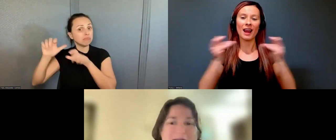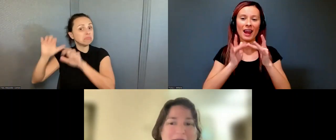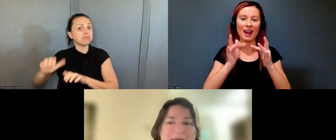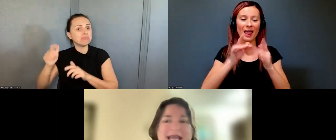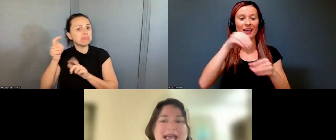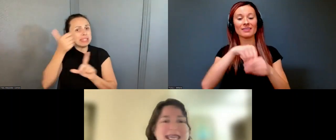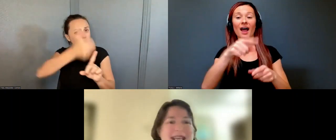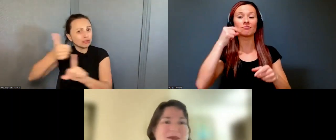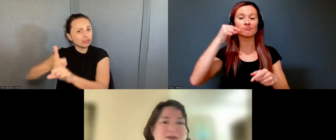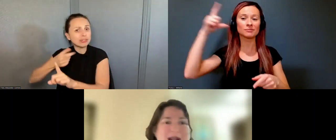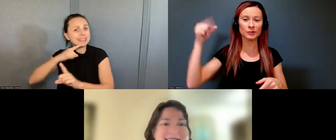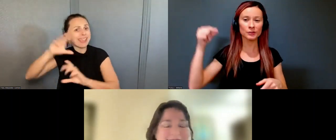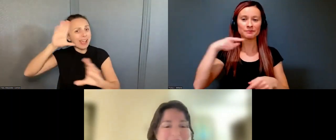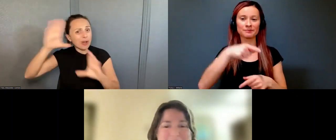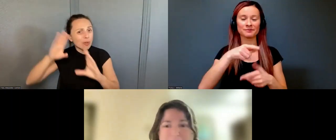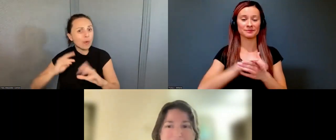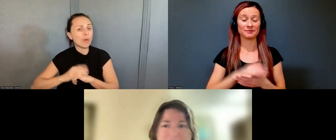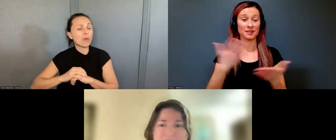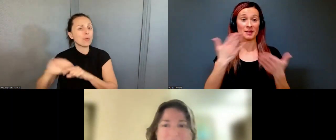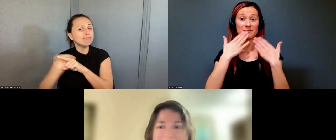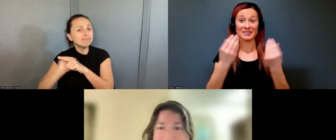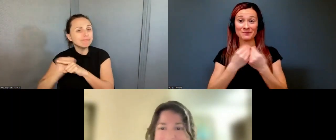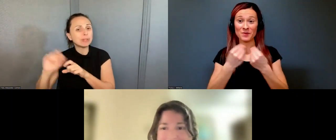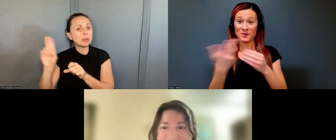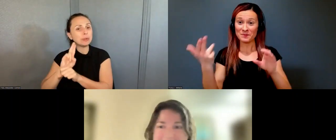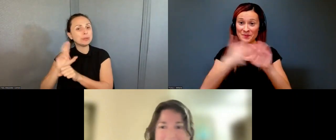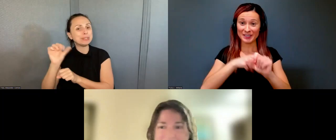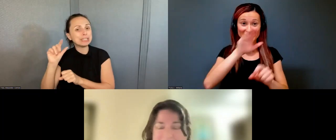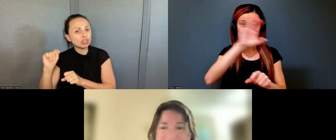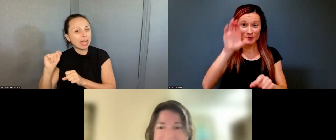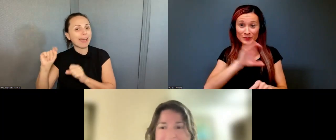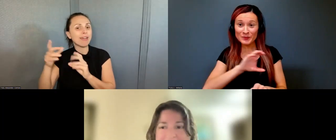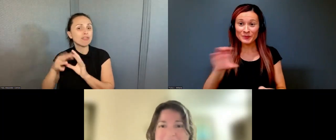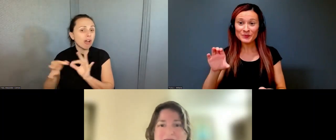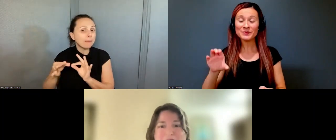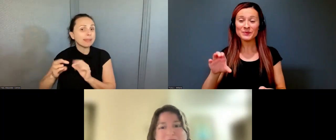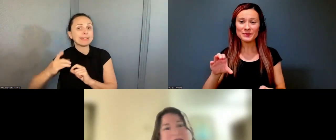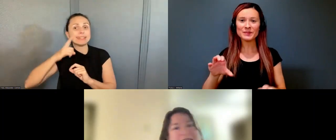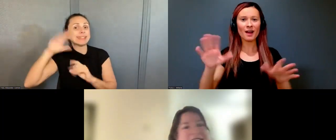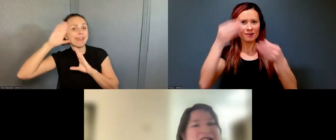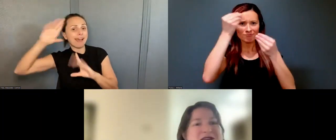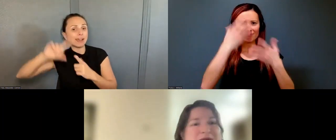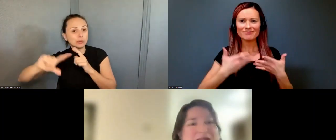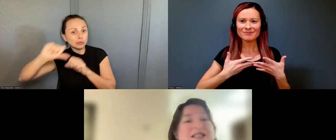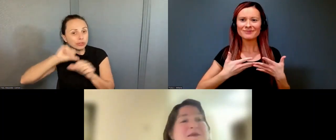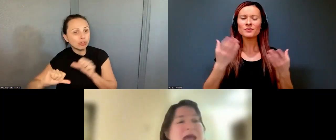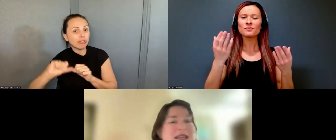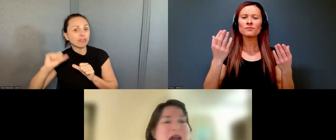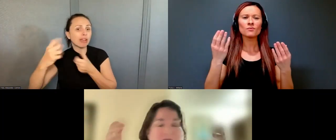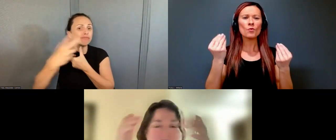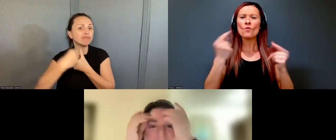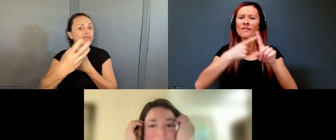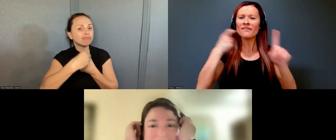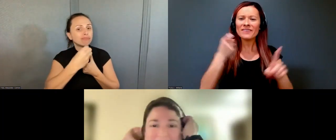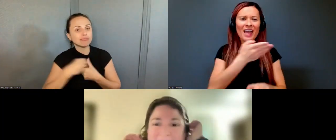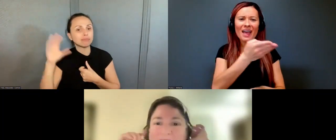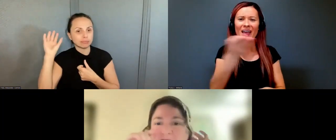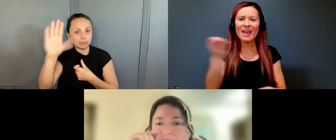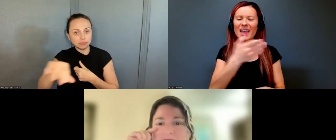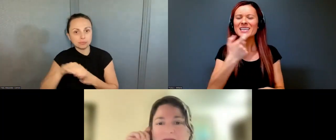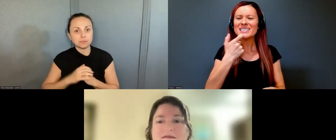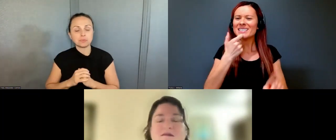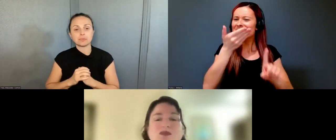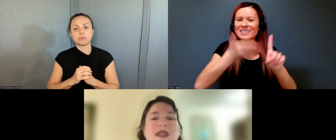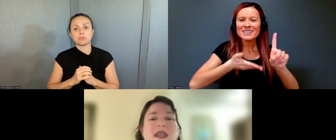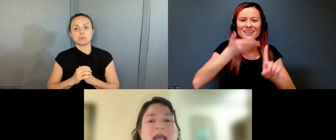you're from, get in the practice of commenting and saying hi so that we can continue to participate throughout the day.